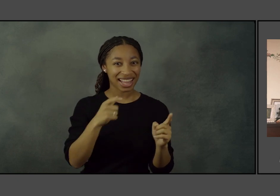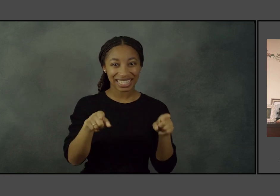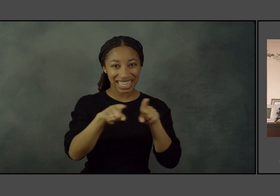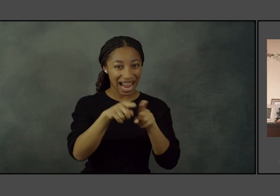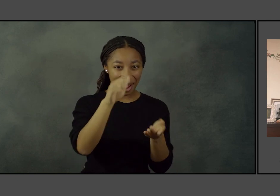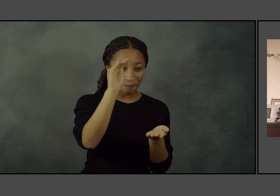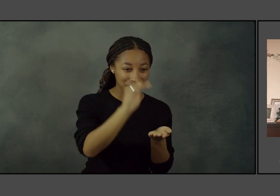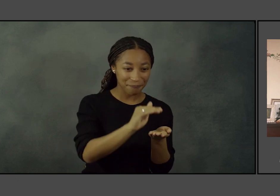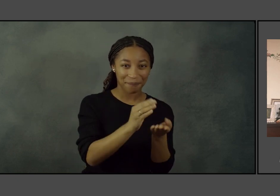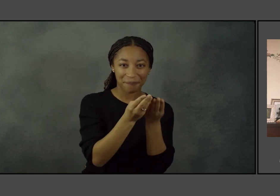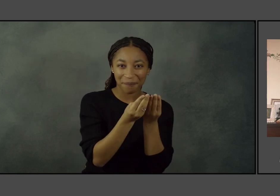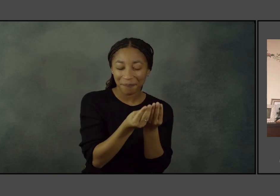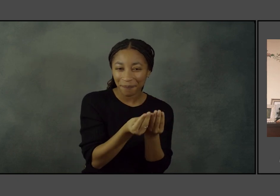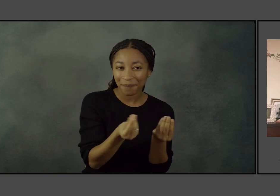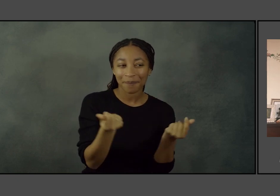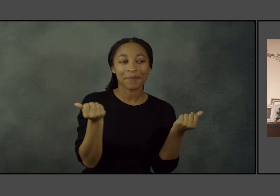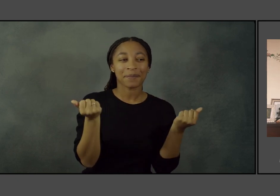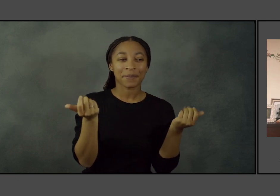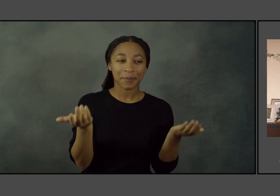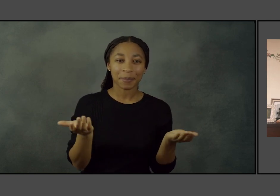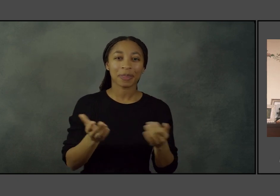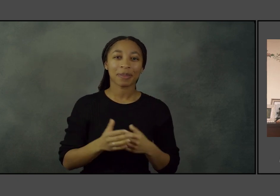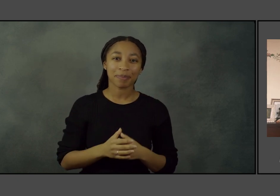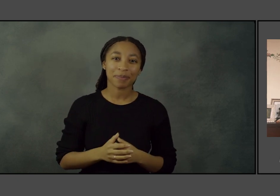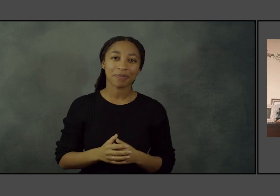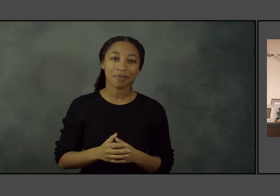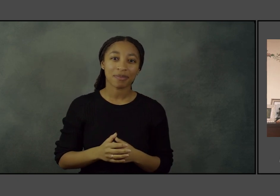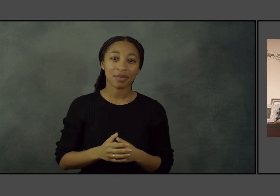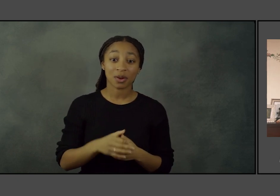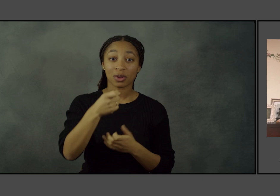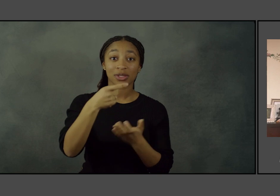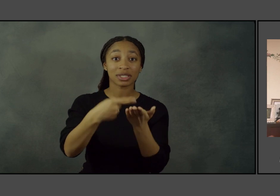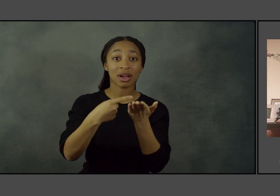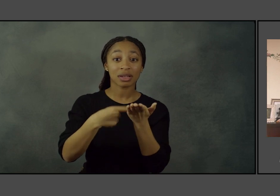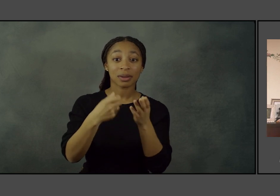you talk about place and regions and